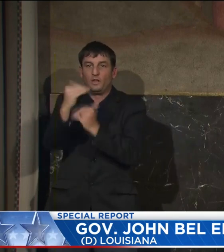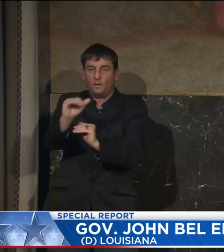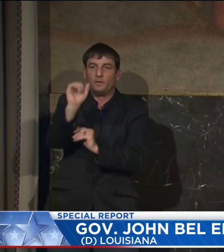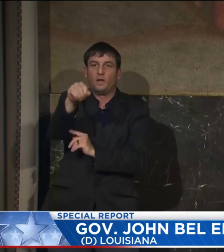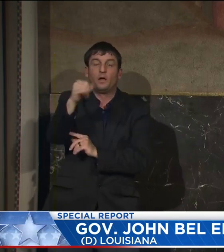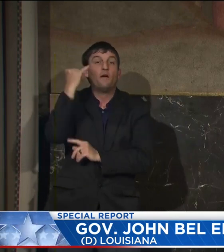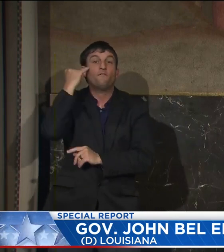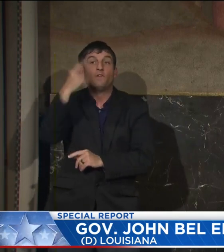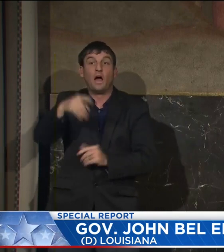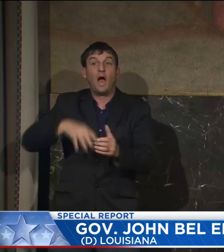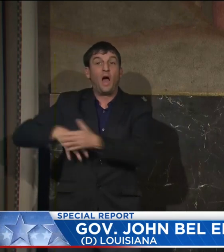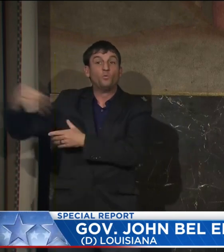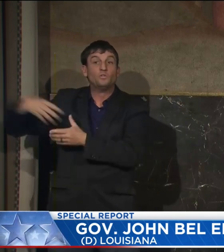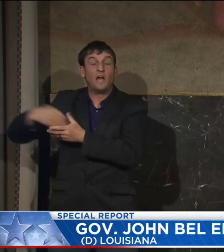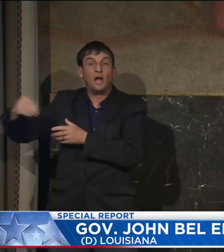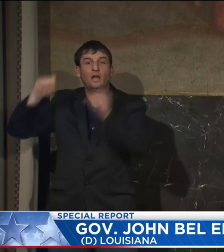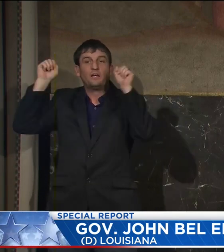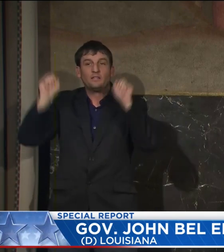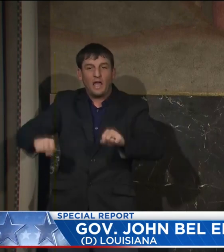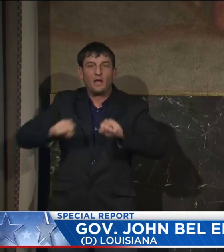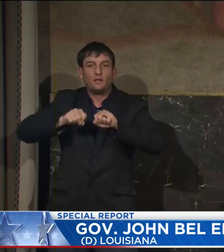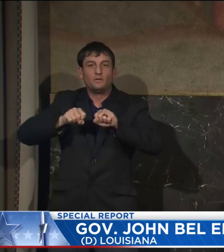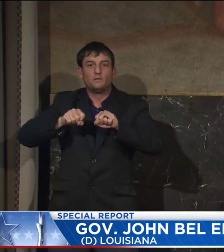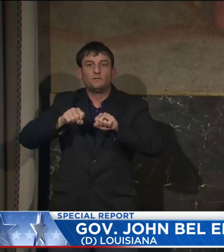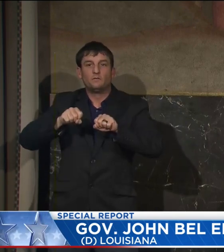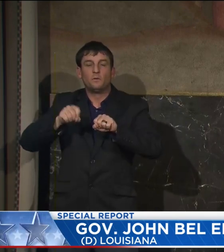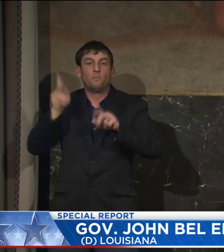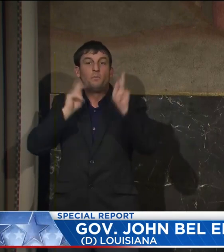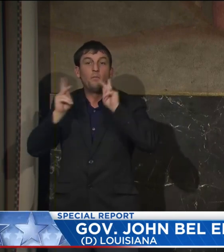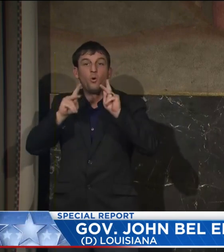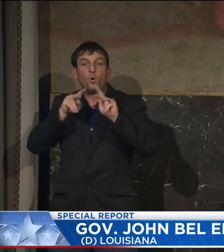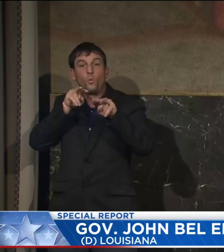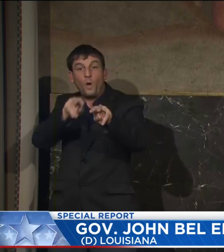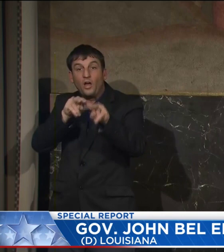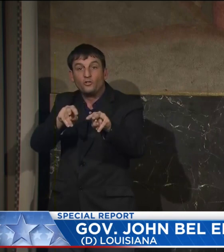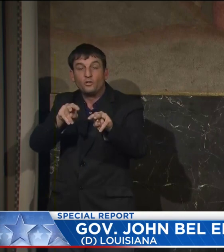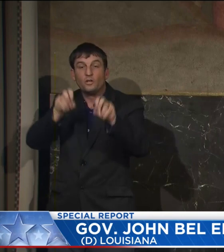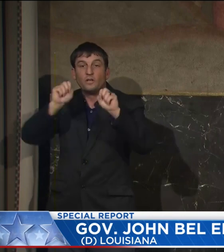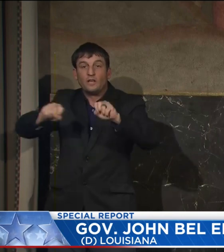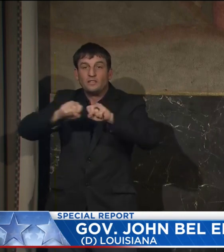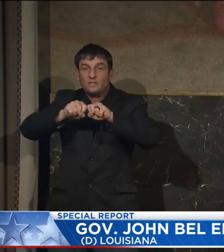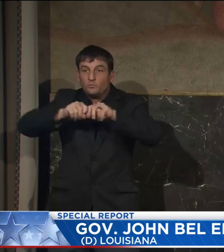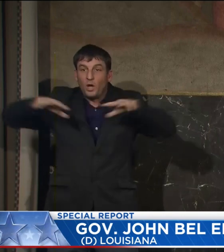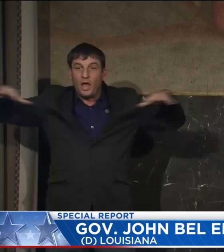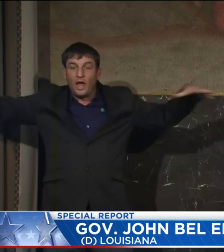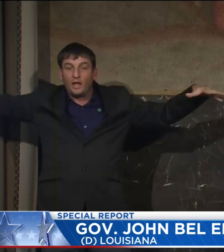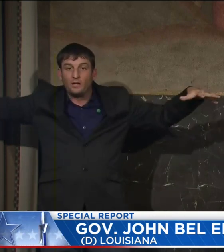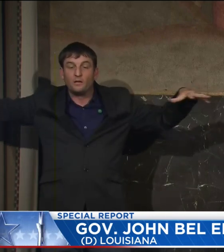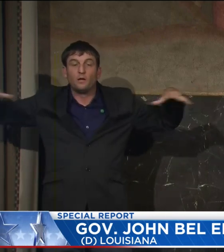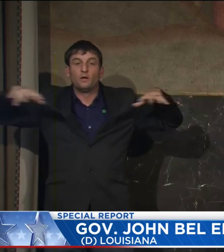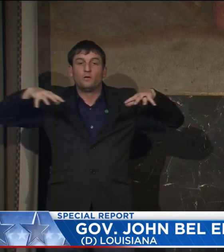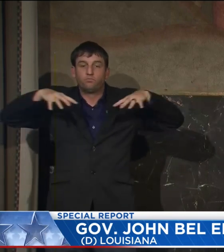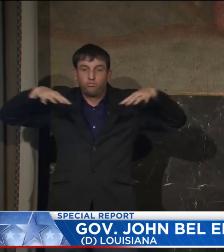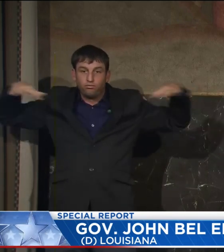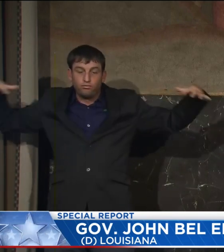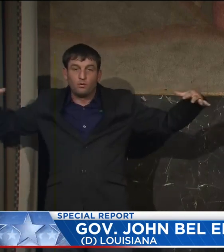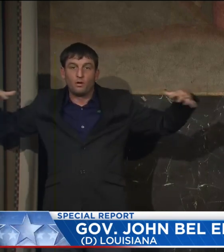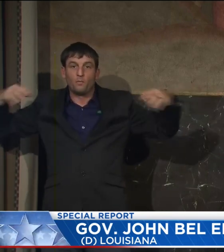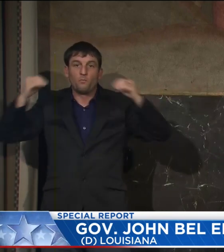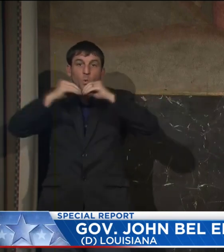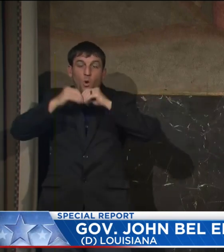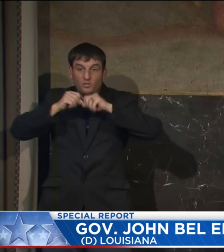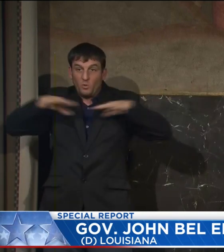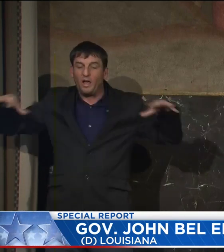outdoors and you can spread the spectators around the outfield and the sidelines and so forth, then that'll